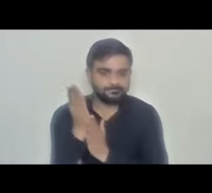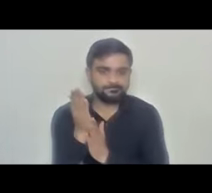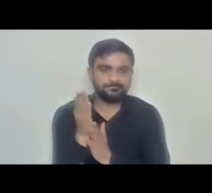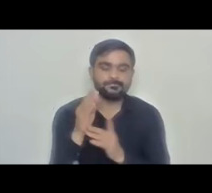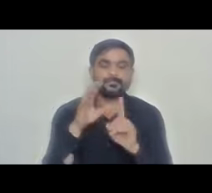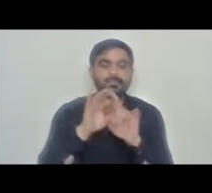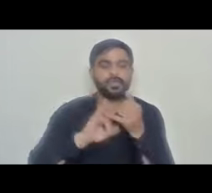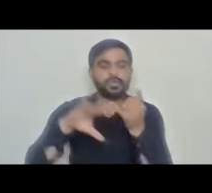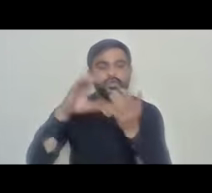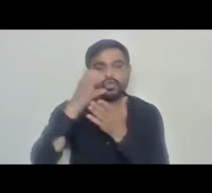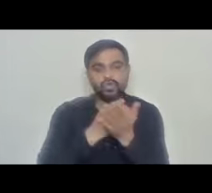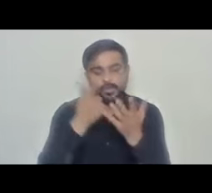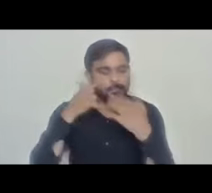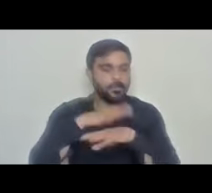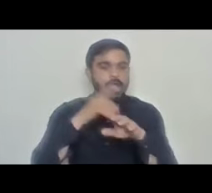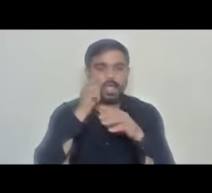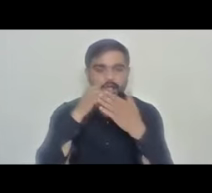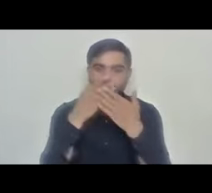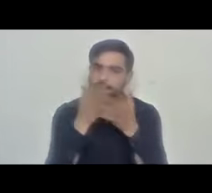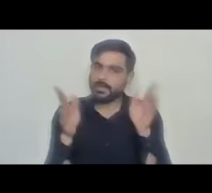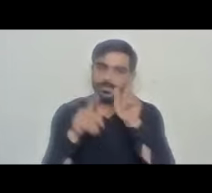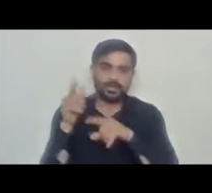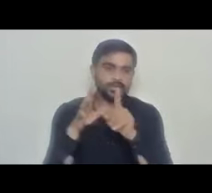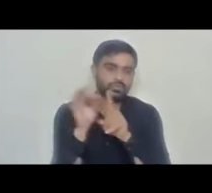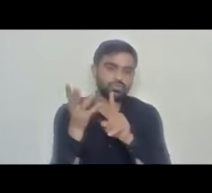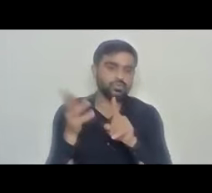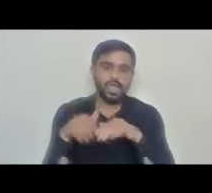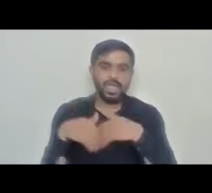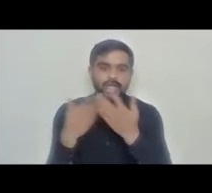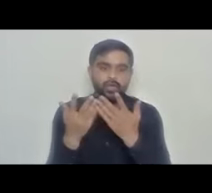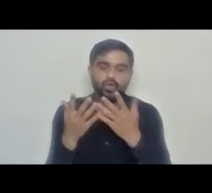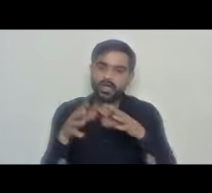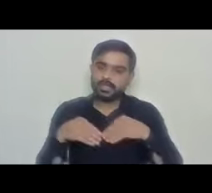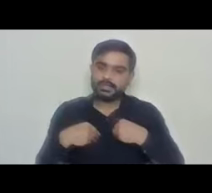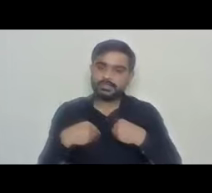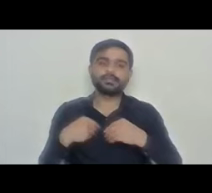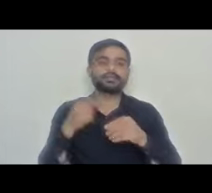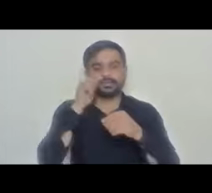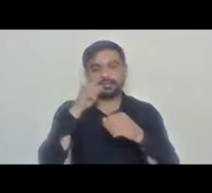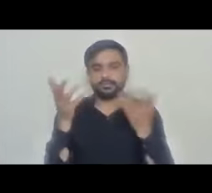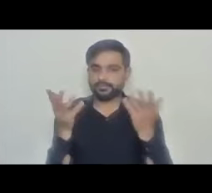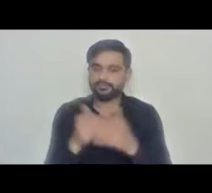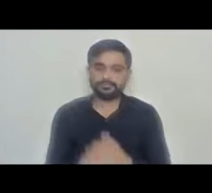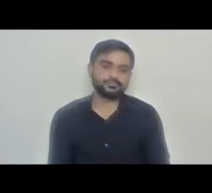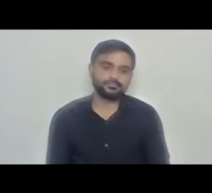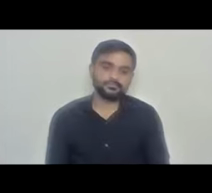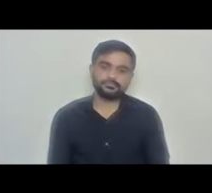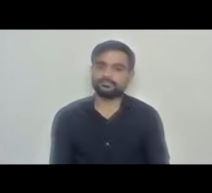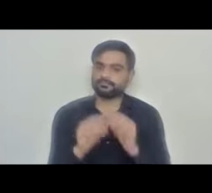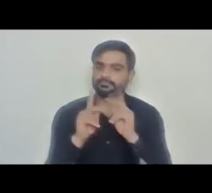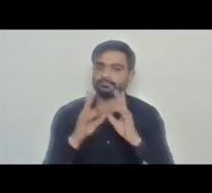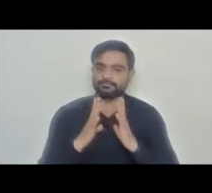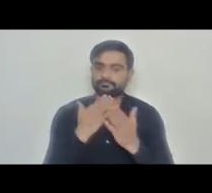discourse analysis of what the general public's view or how it is being conceived in general is. Okay, ma'am.